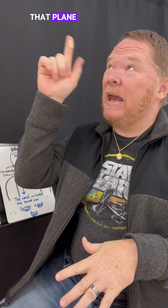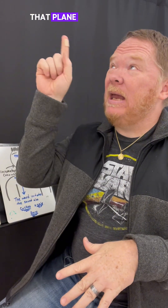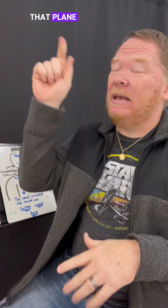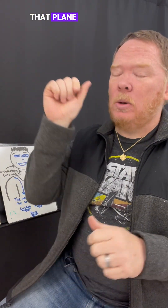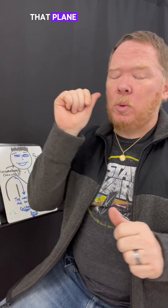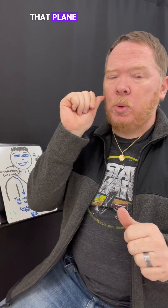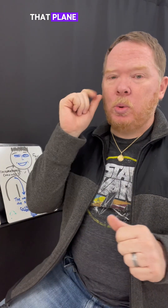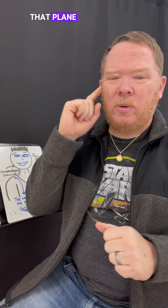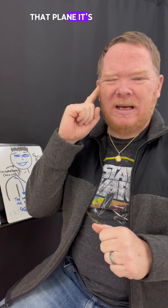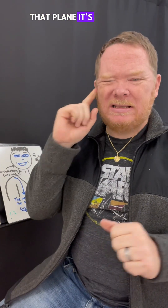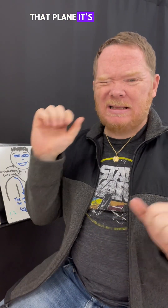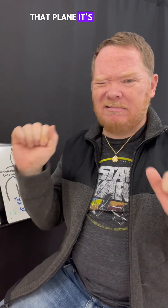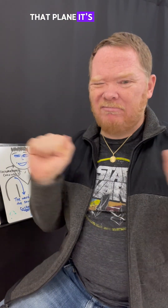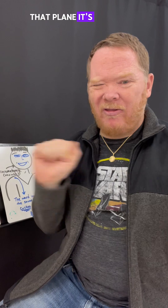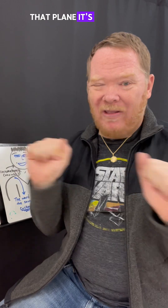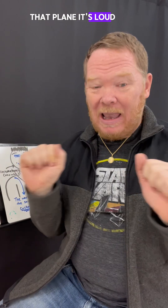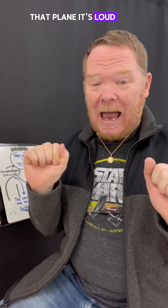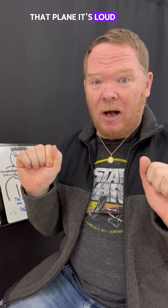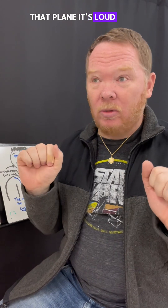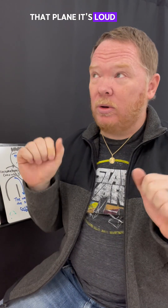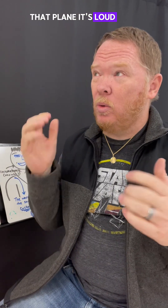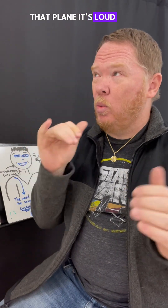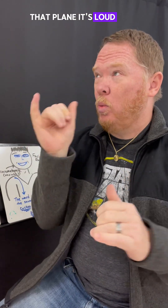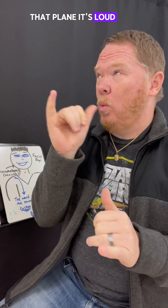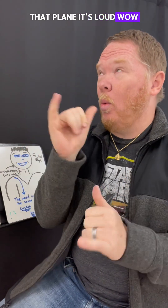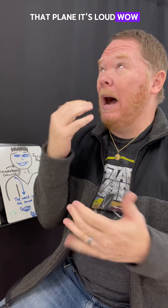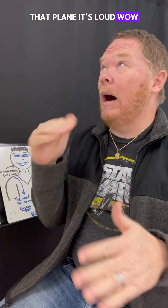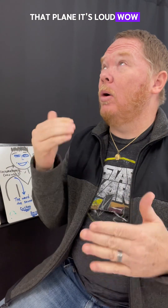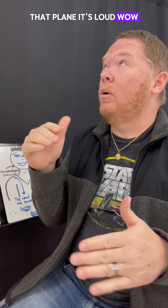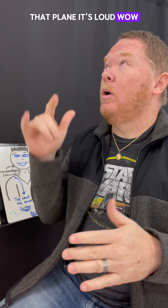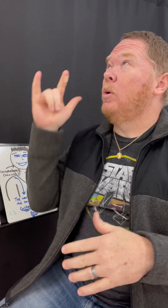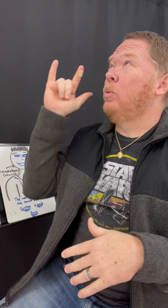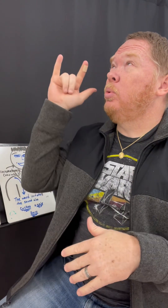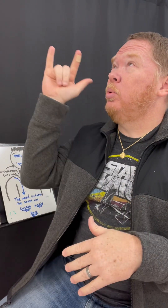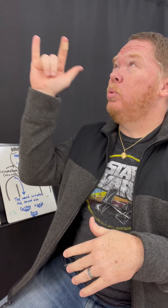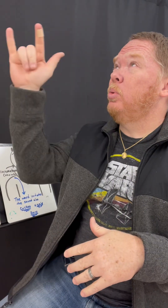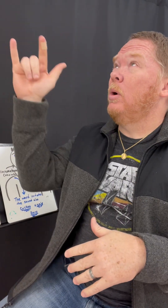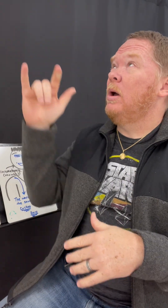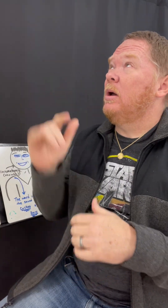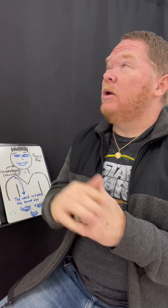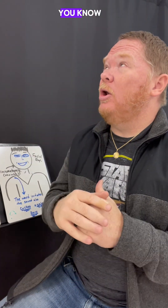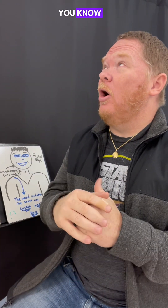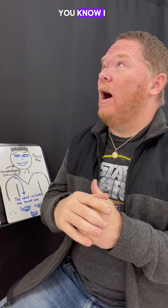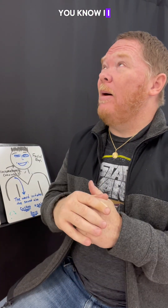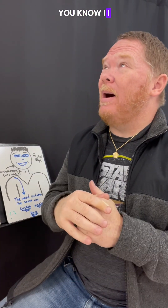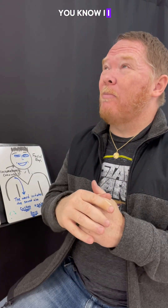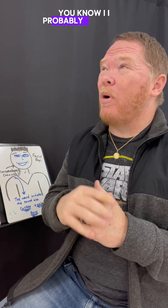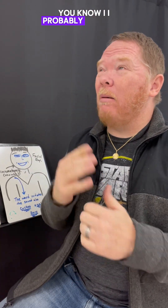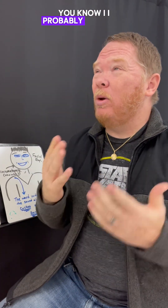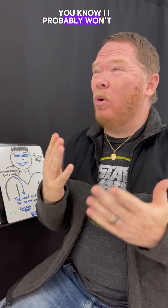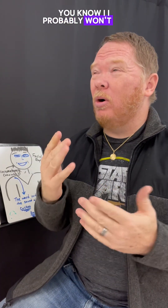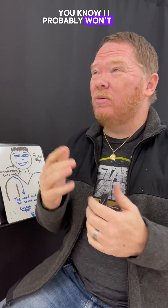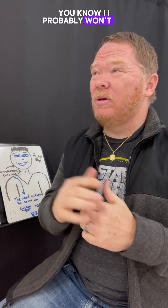plane, it's loud. Wow. You know, I probably won't